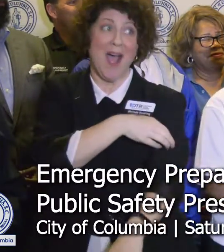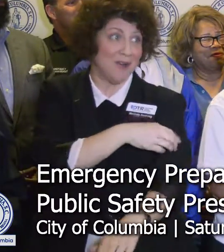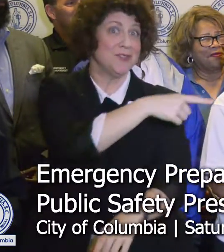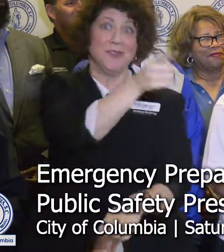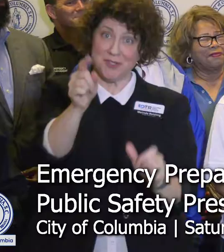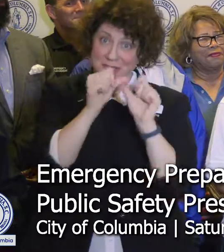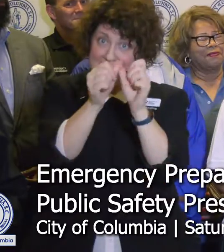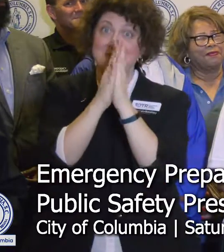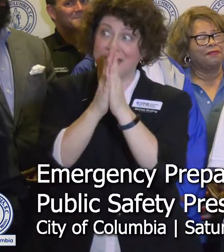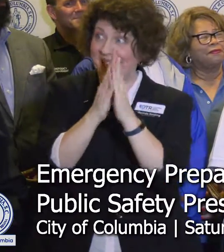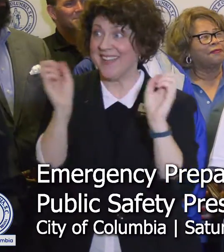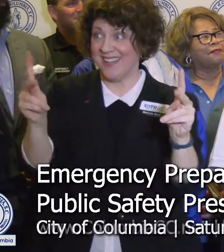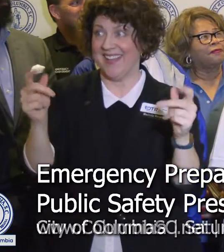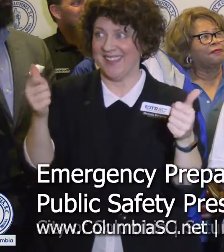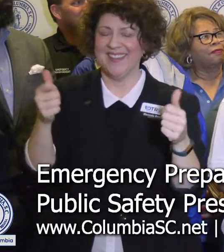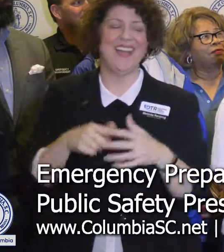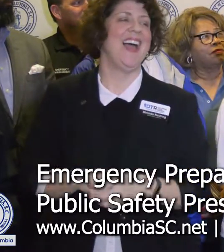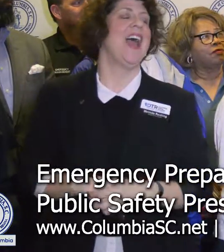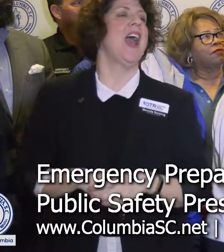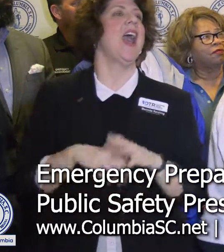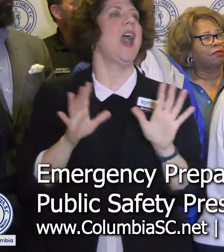Keep on praying.